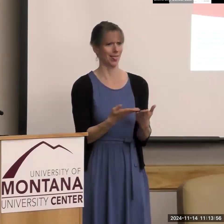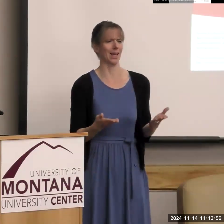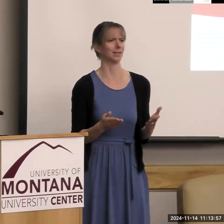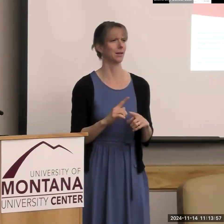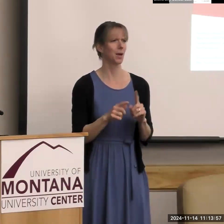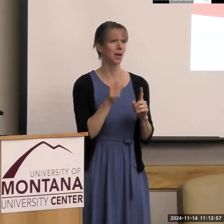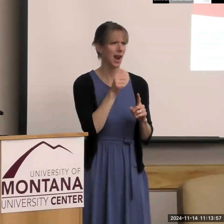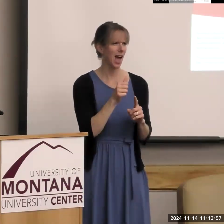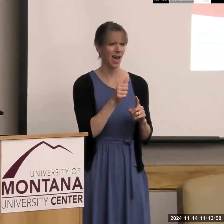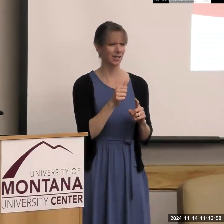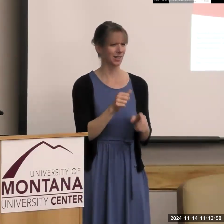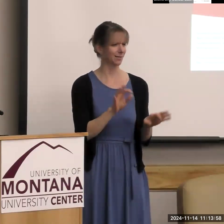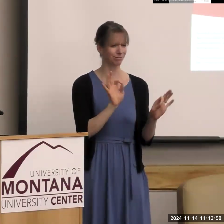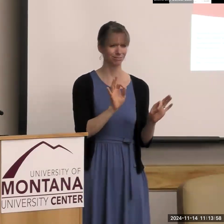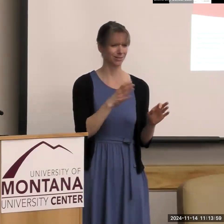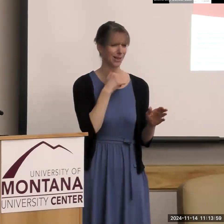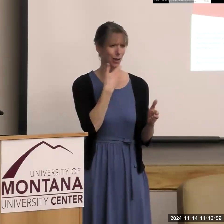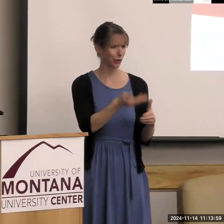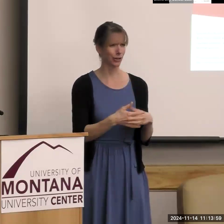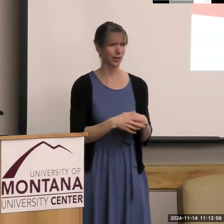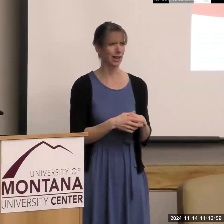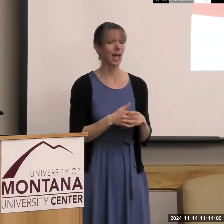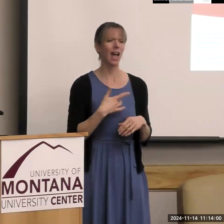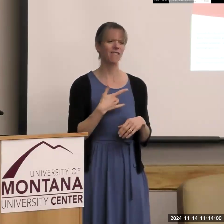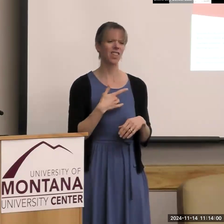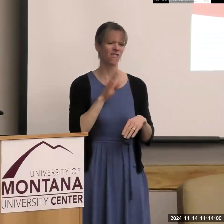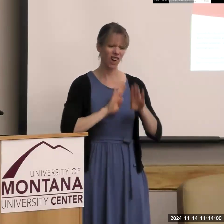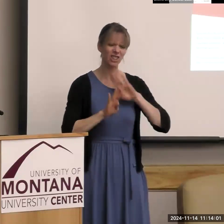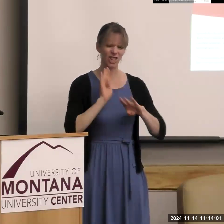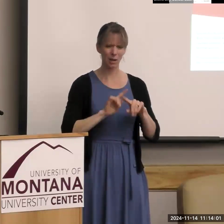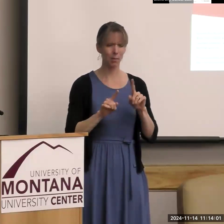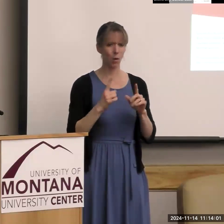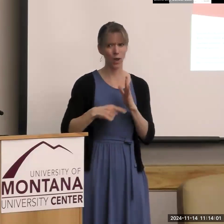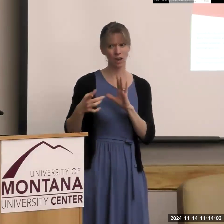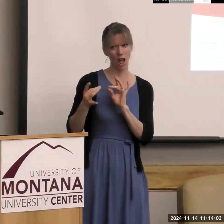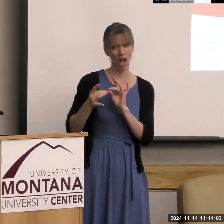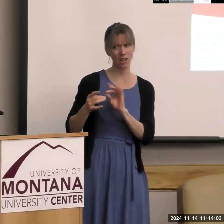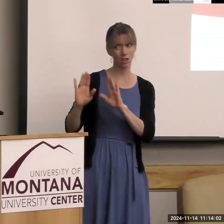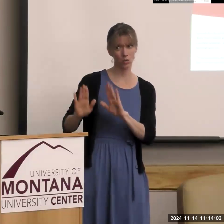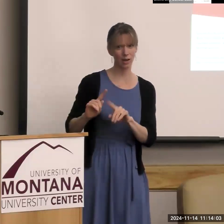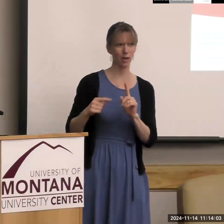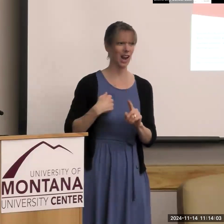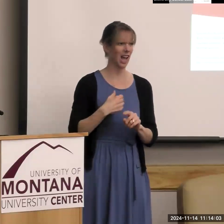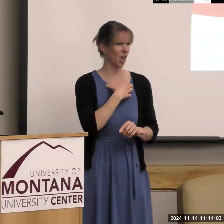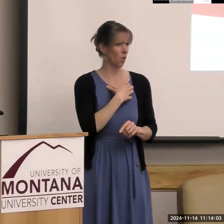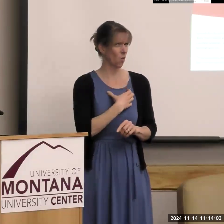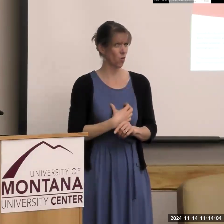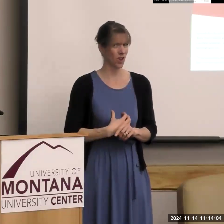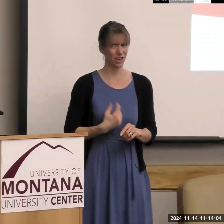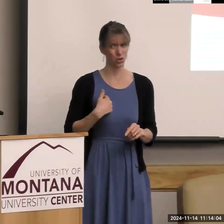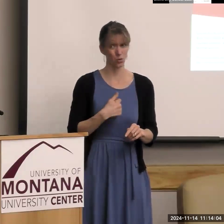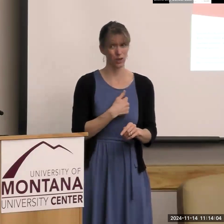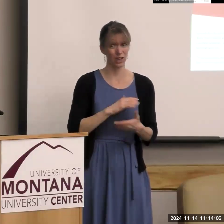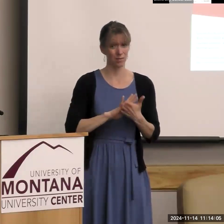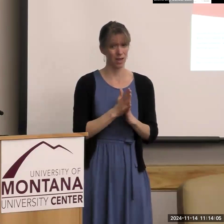wasn't very good. But I don't know. I'm frustrated, but like what you're saying is really great, but I wish that we could like make